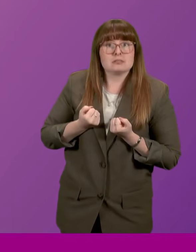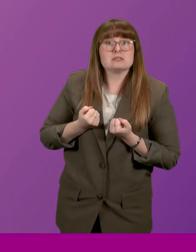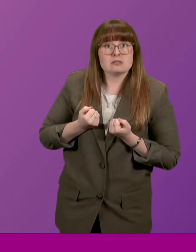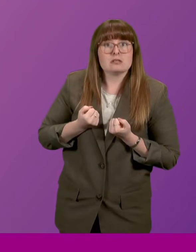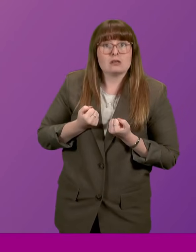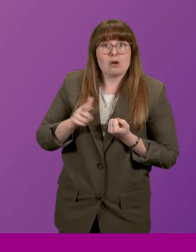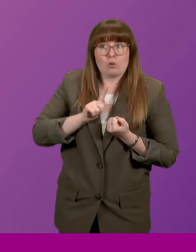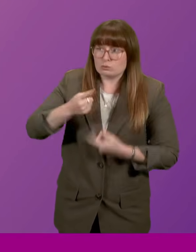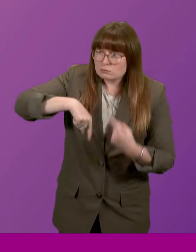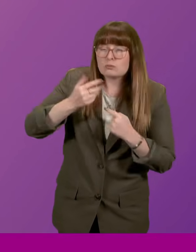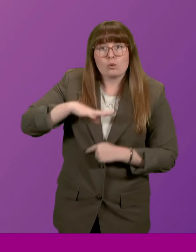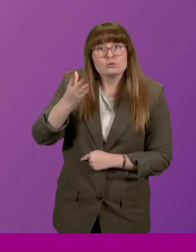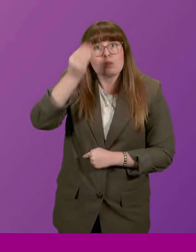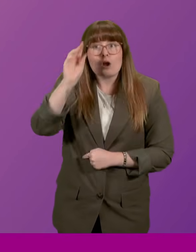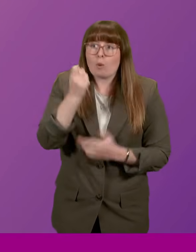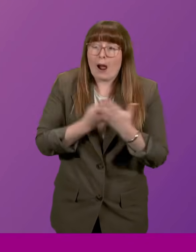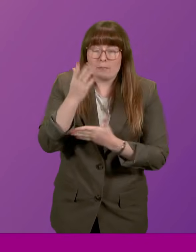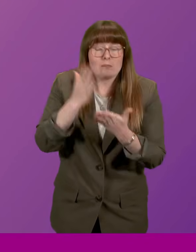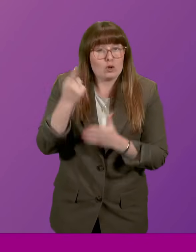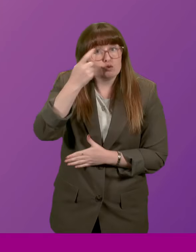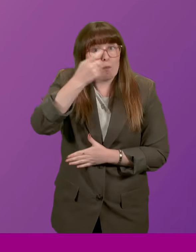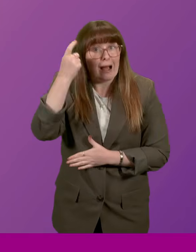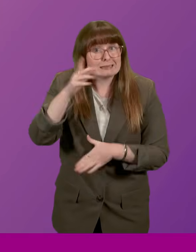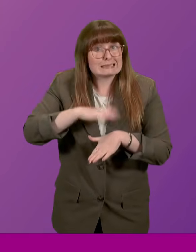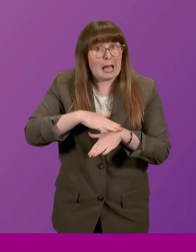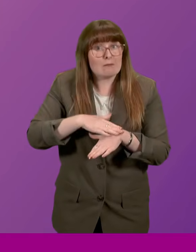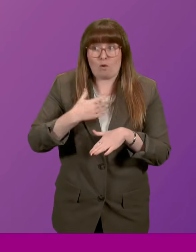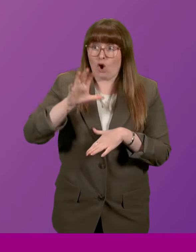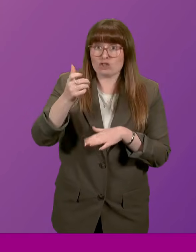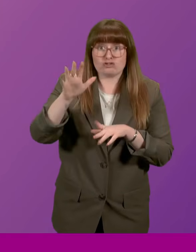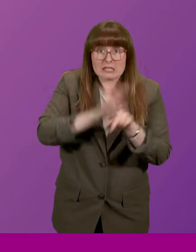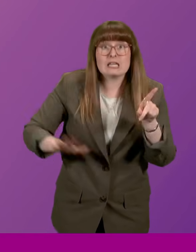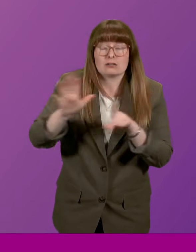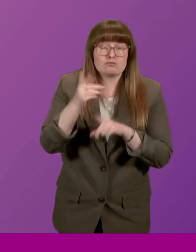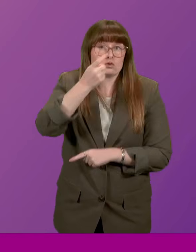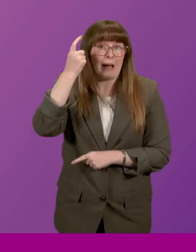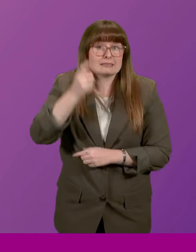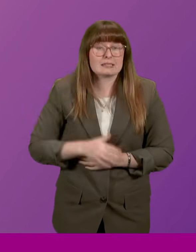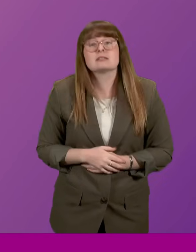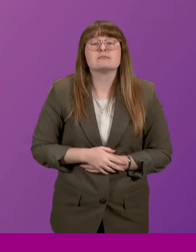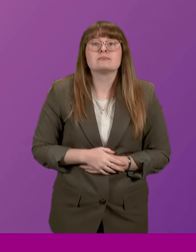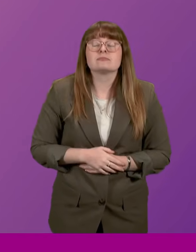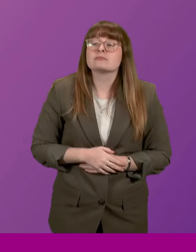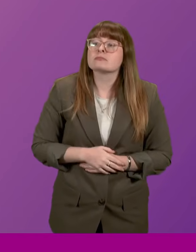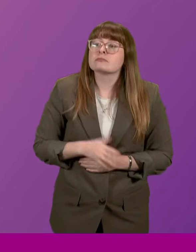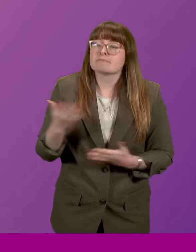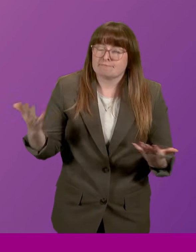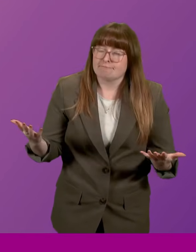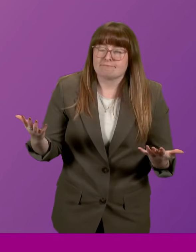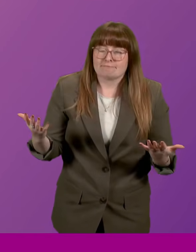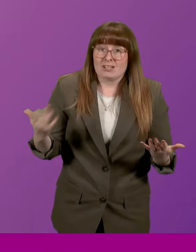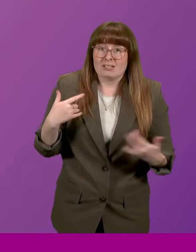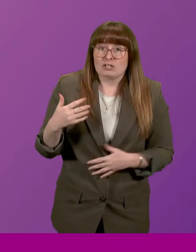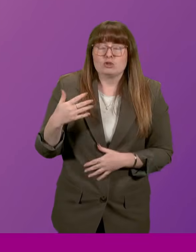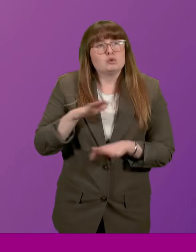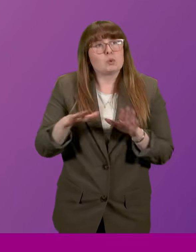as we seek to learn lessons from what was a traumatic period in the country's history. Anna Sarwar. Presiding Officer, you do not need clinical advice